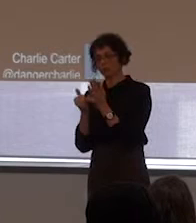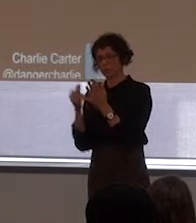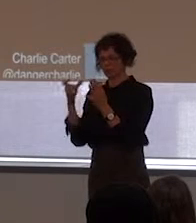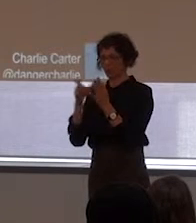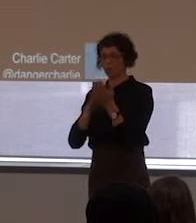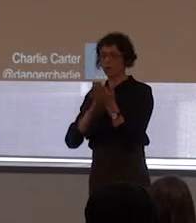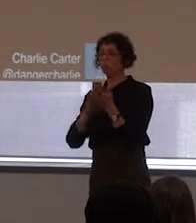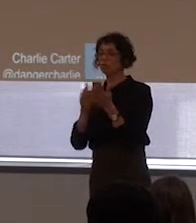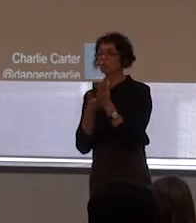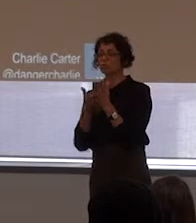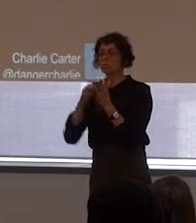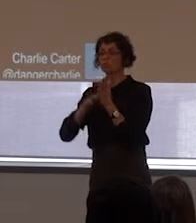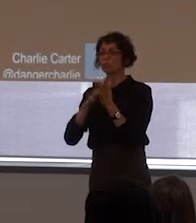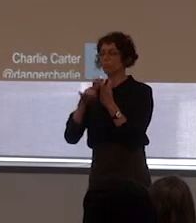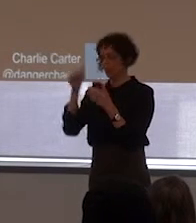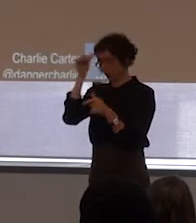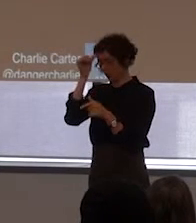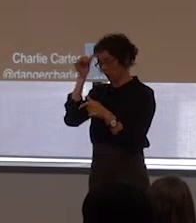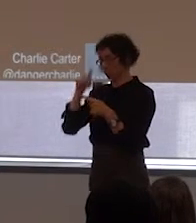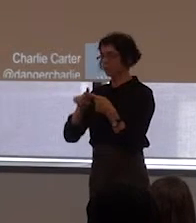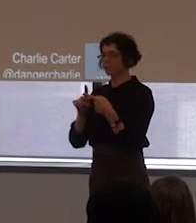tell you what is in Chrome that you may not know about.